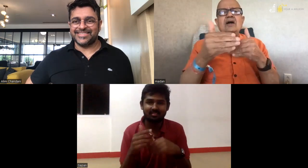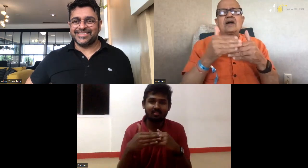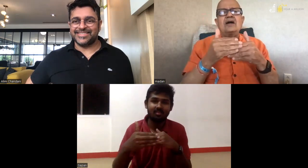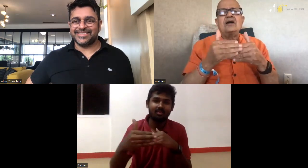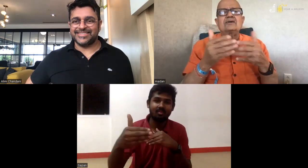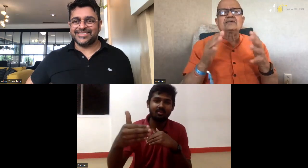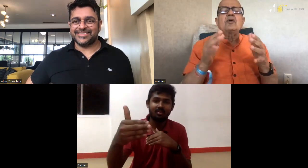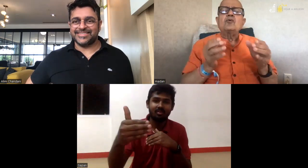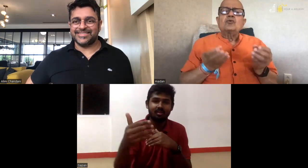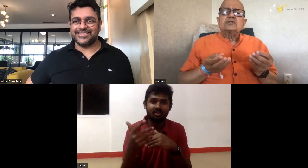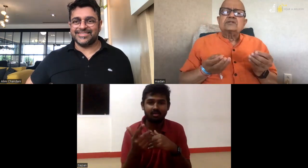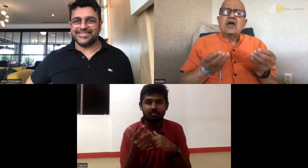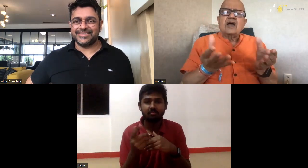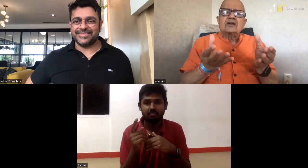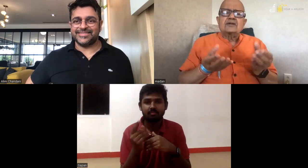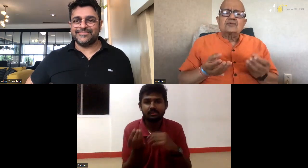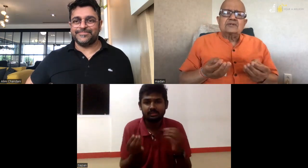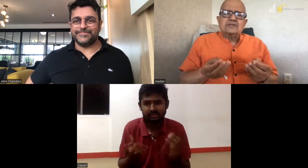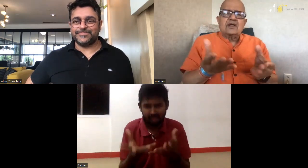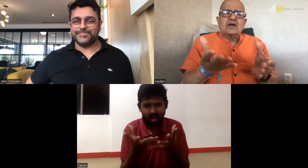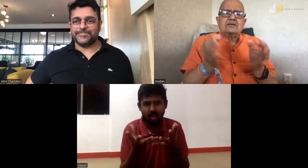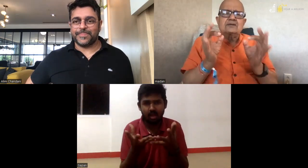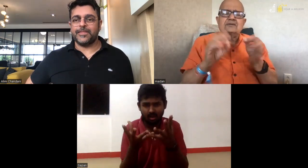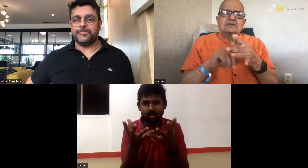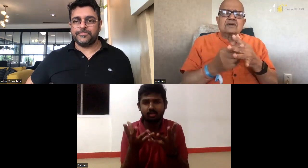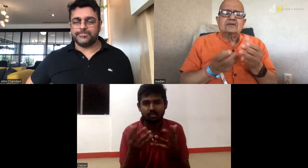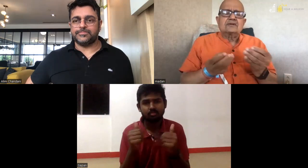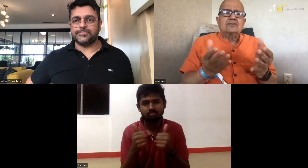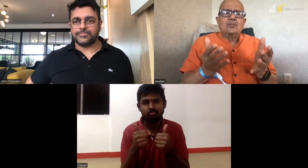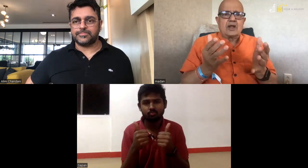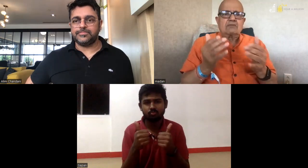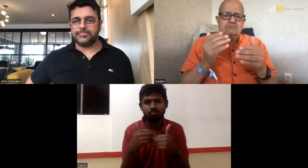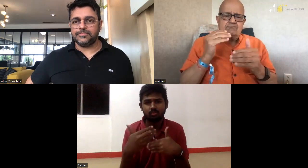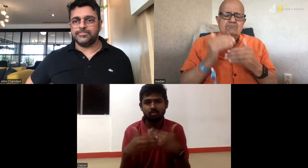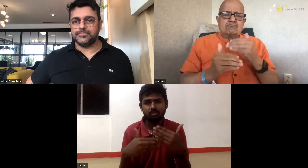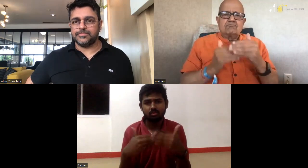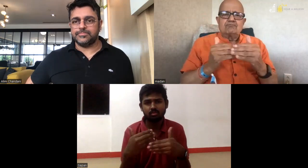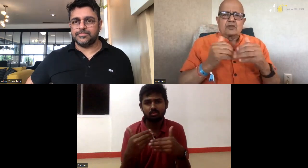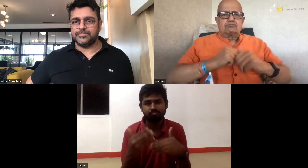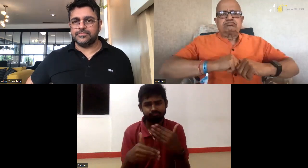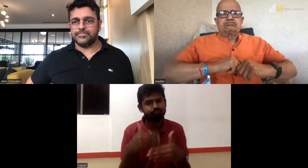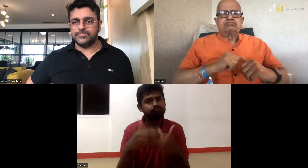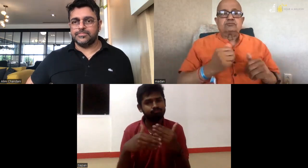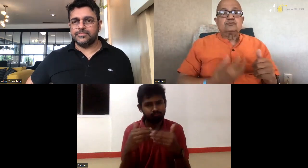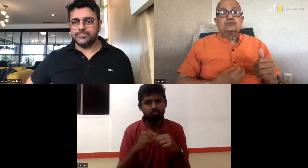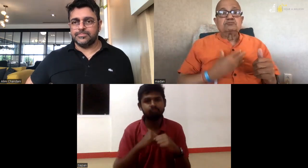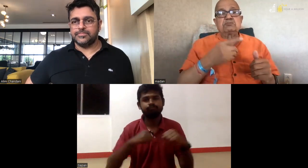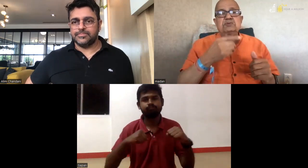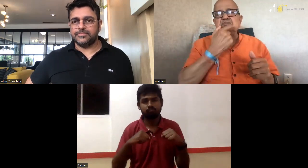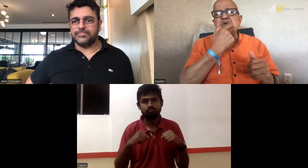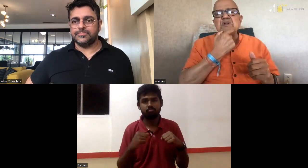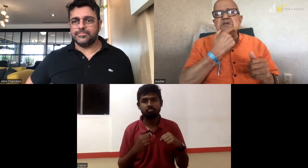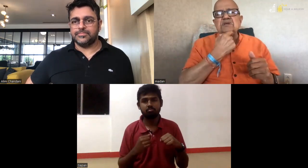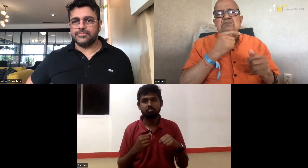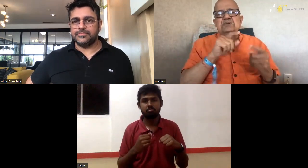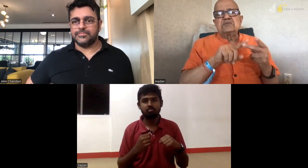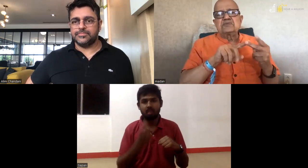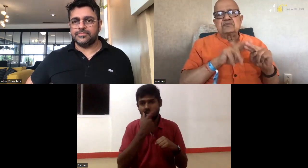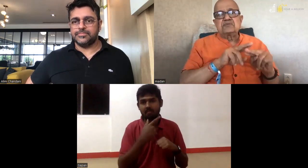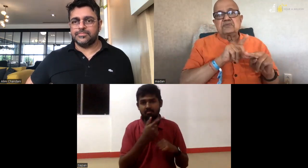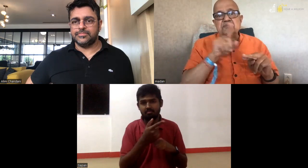49, 45, and 55% ratio of men and 45% of women. So